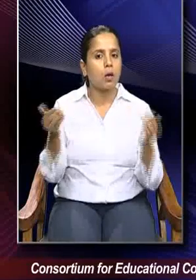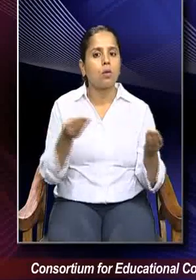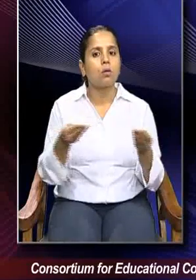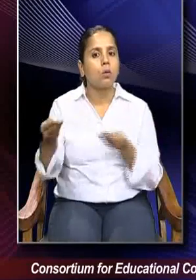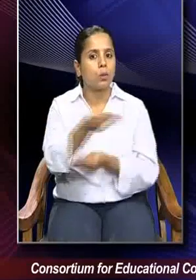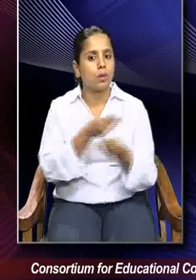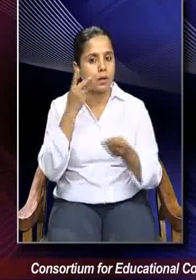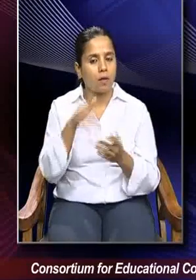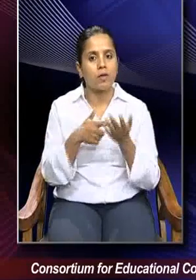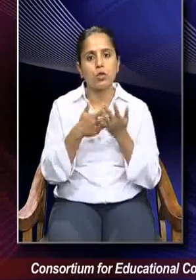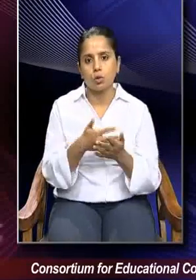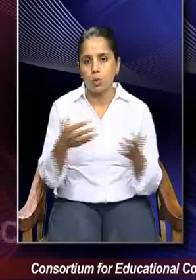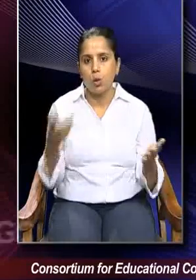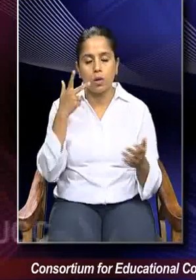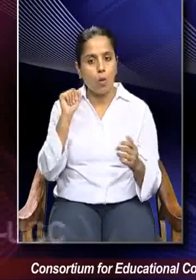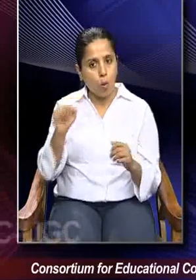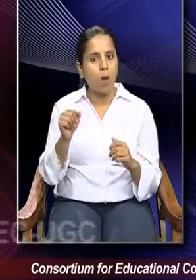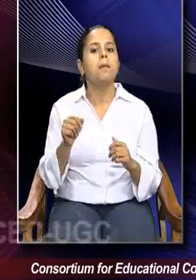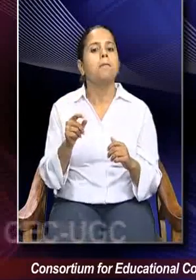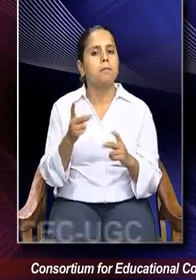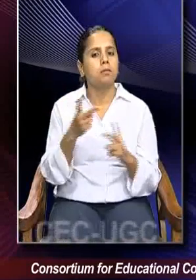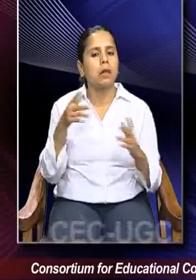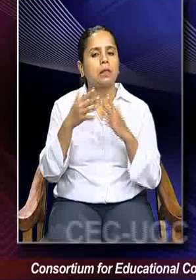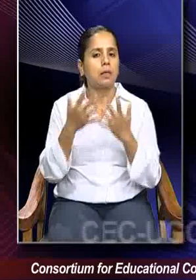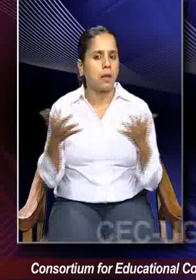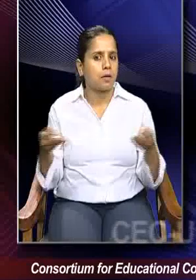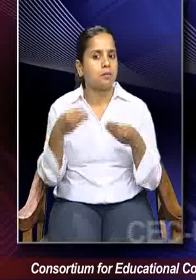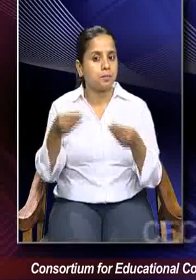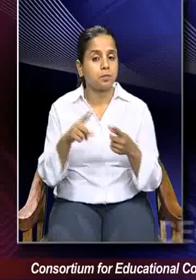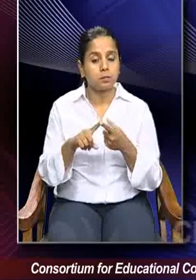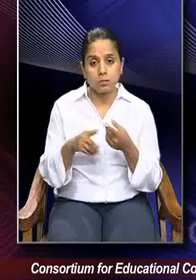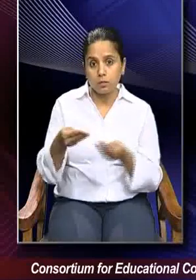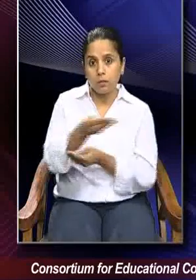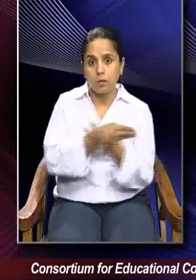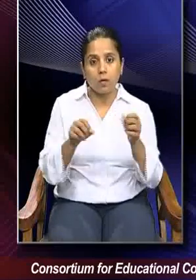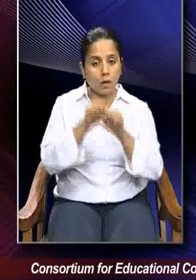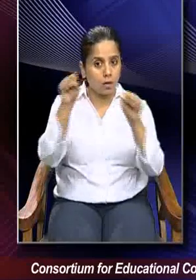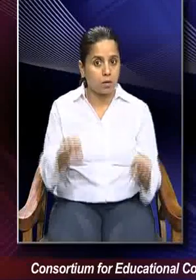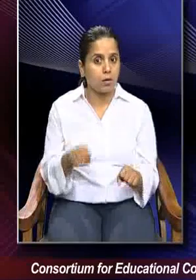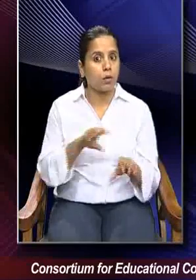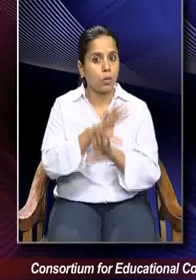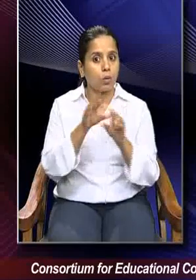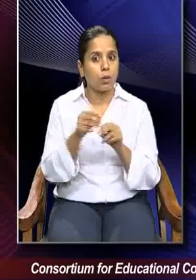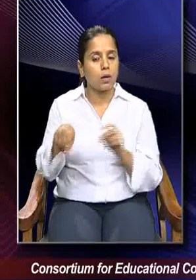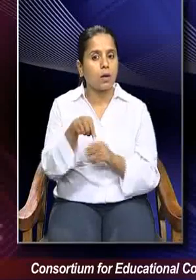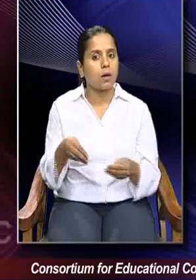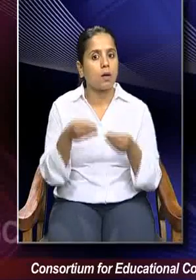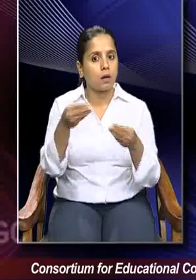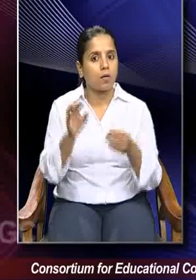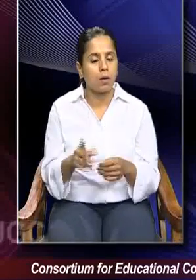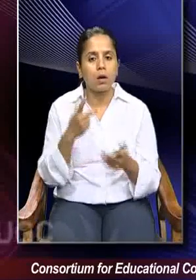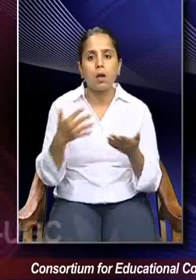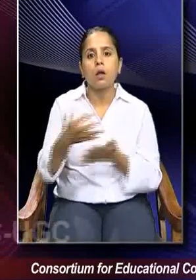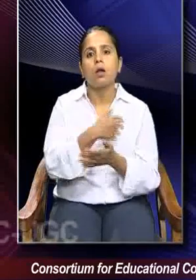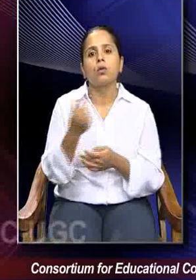of resources and wealth. Given such an economic setup, resources in the economy will be produced and